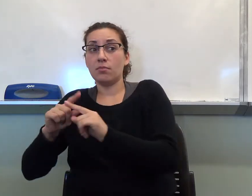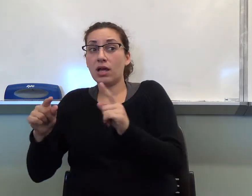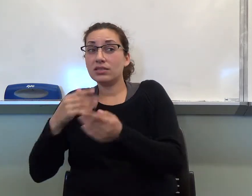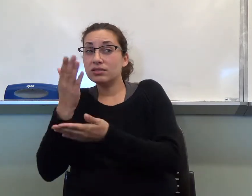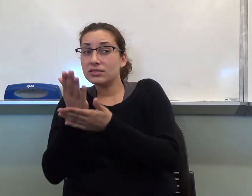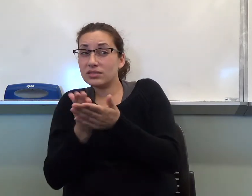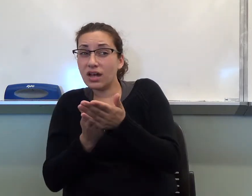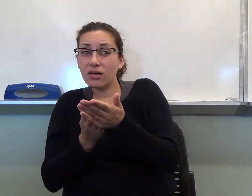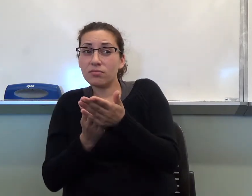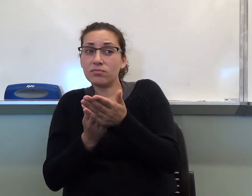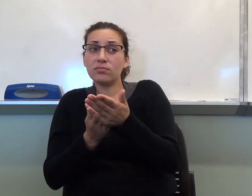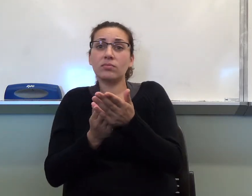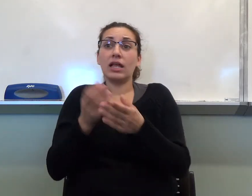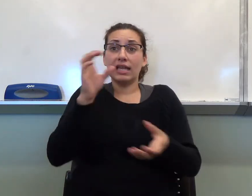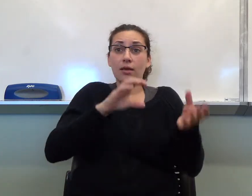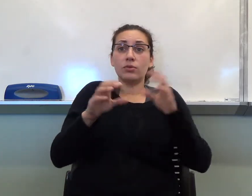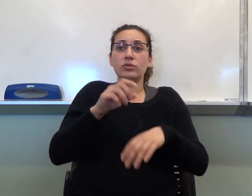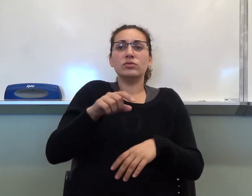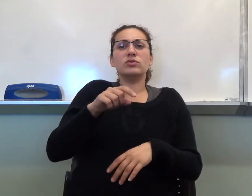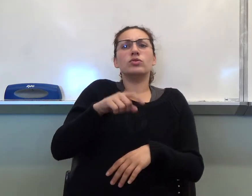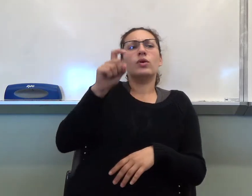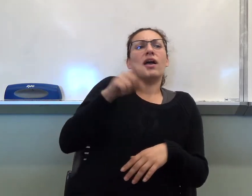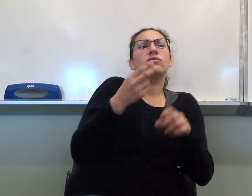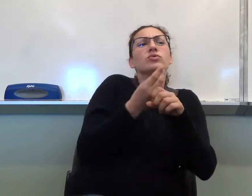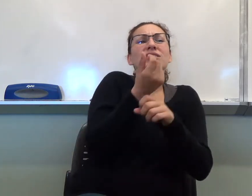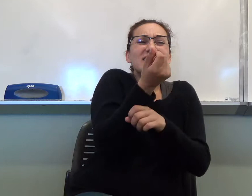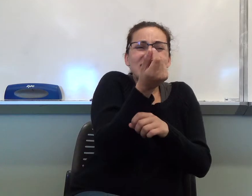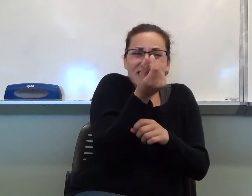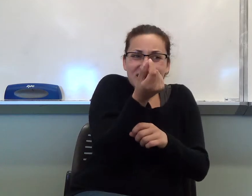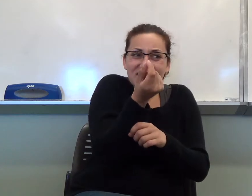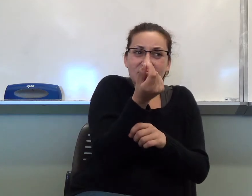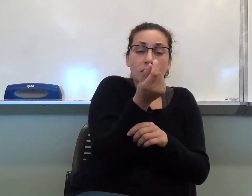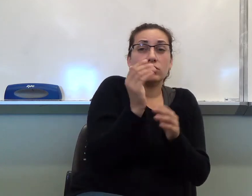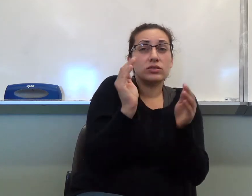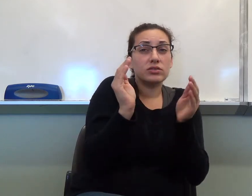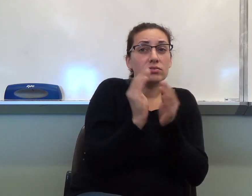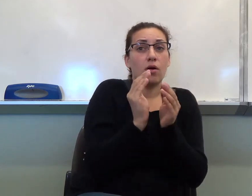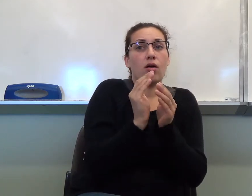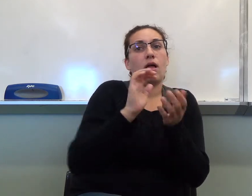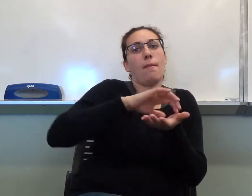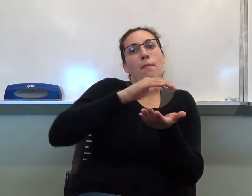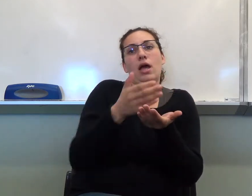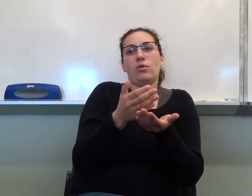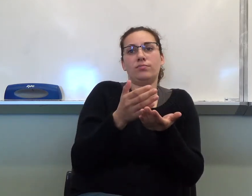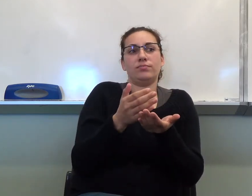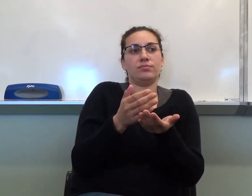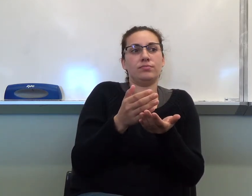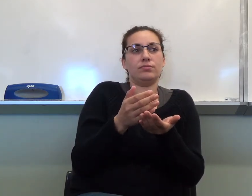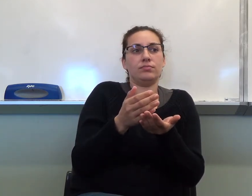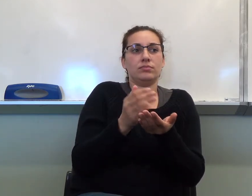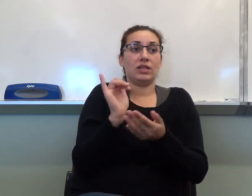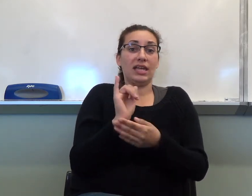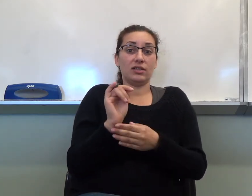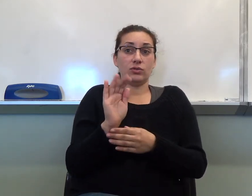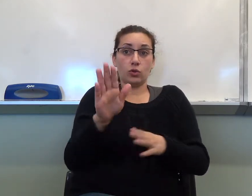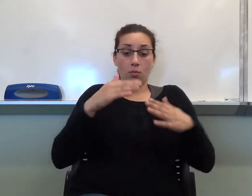small dosages. And in those small dosages, they act very positively. The body does something, when it gets